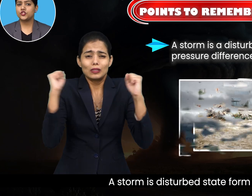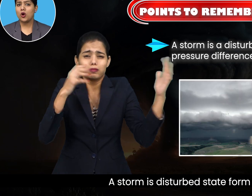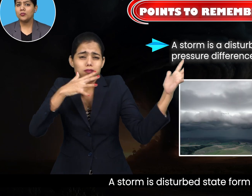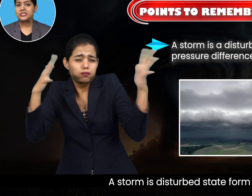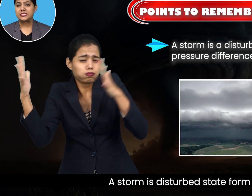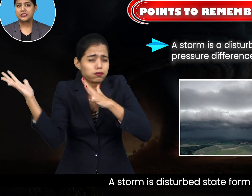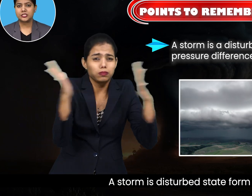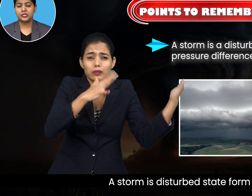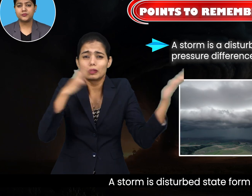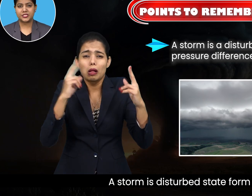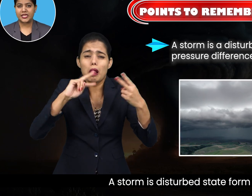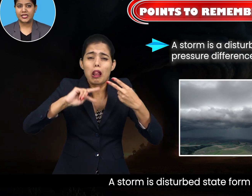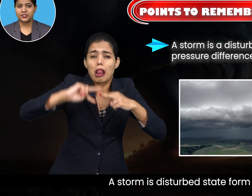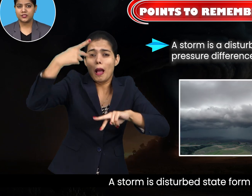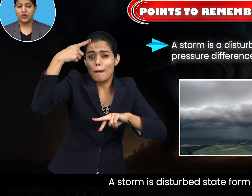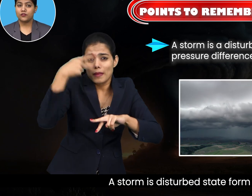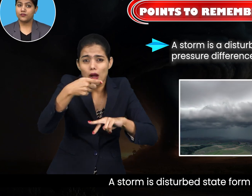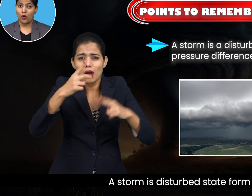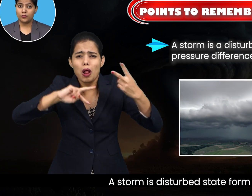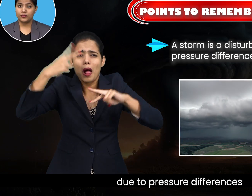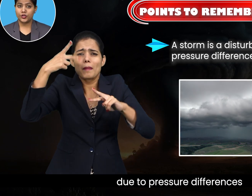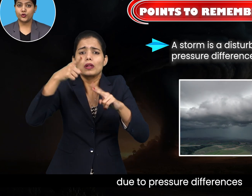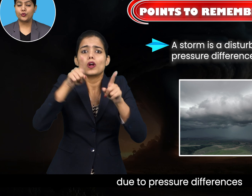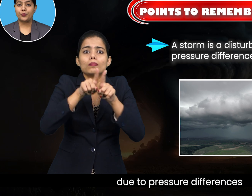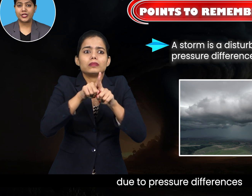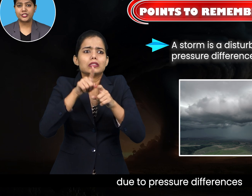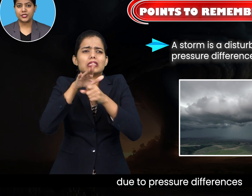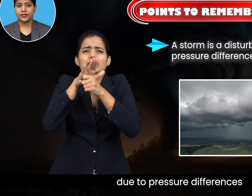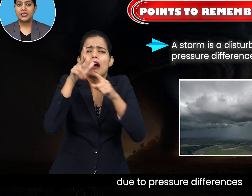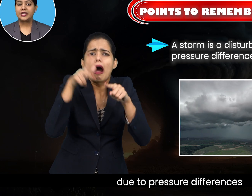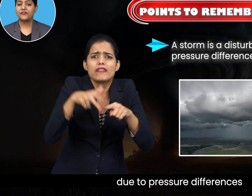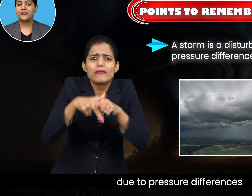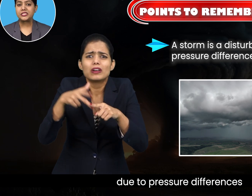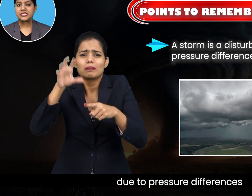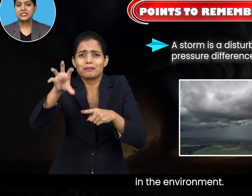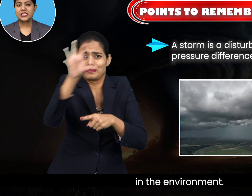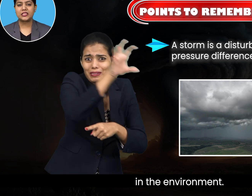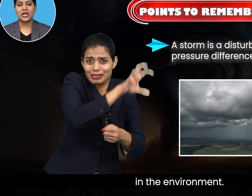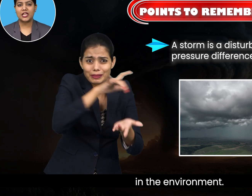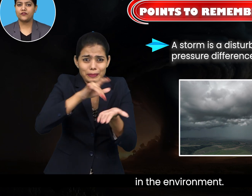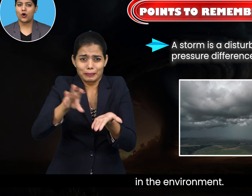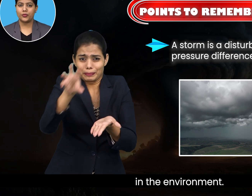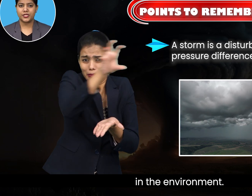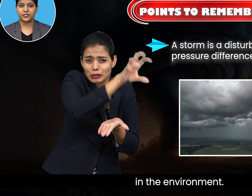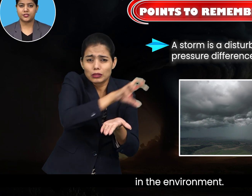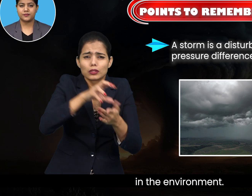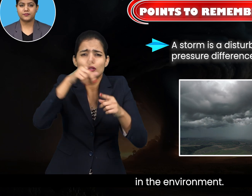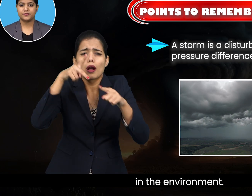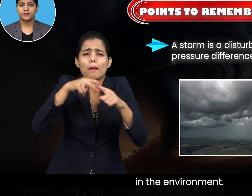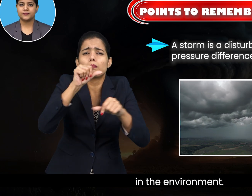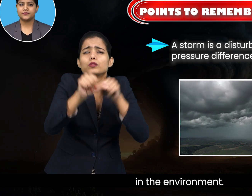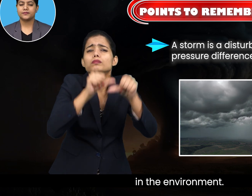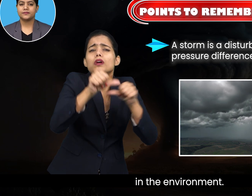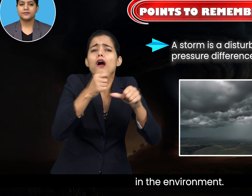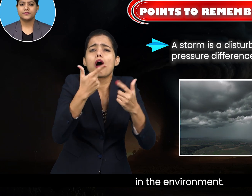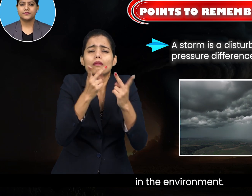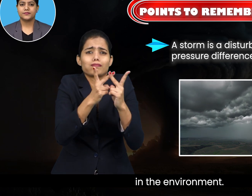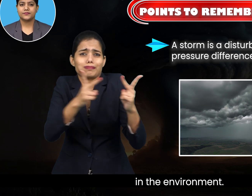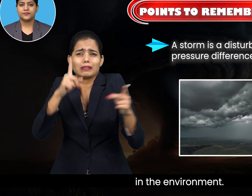A storm is disturbed state formed due to pressure differences in the environment.